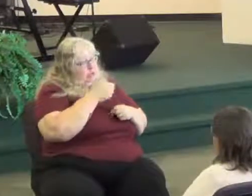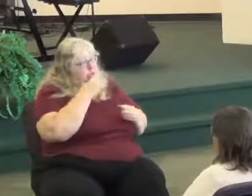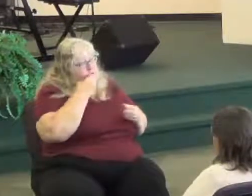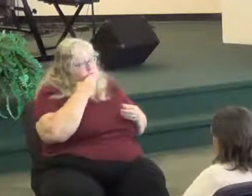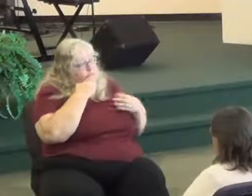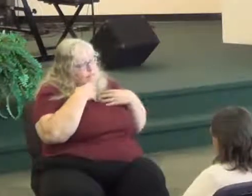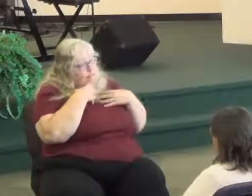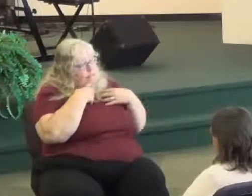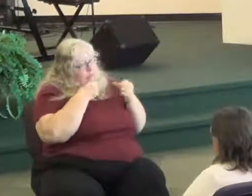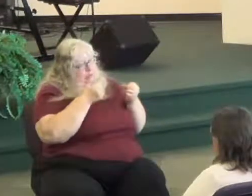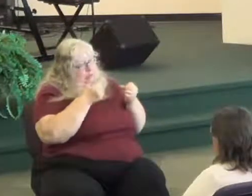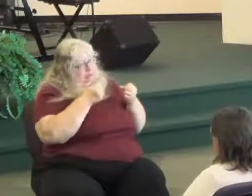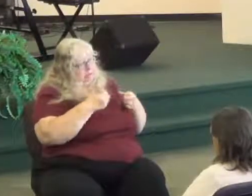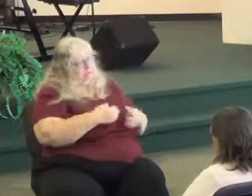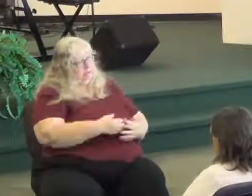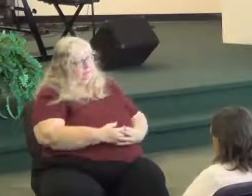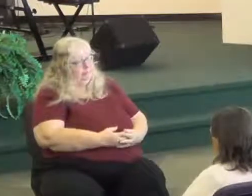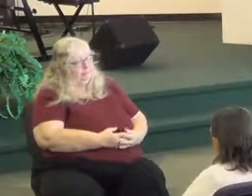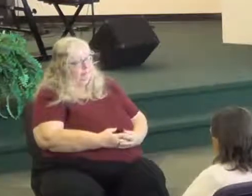Okay.